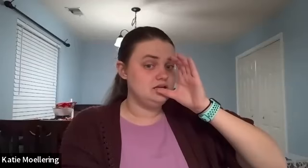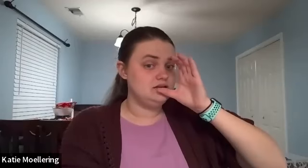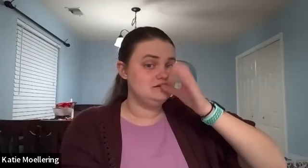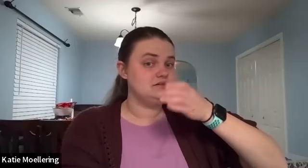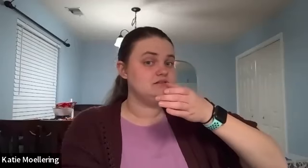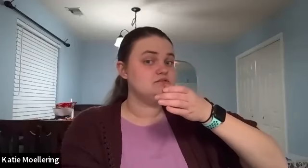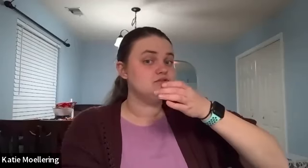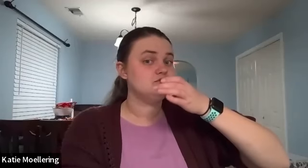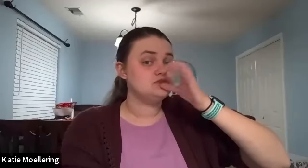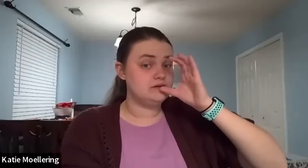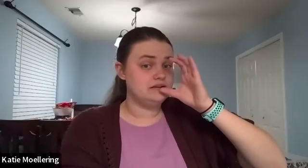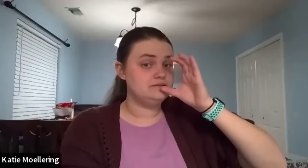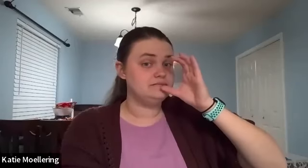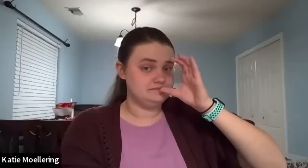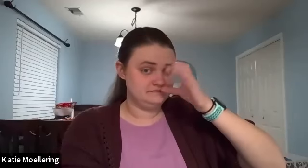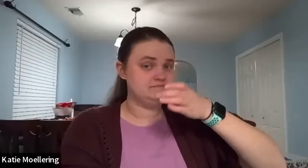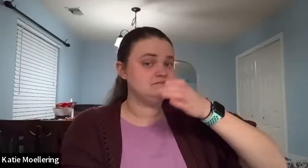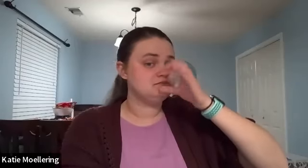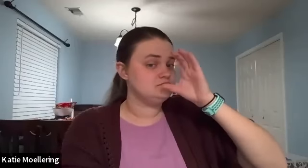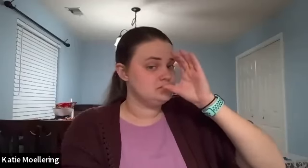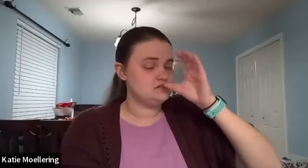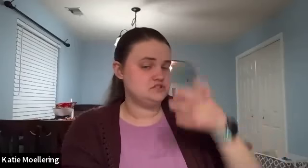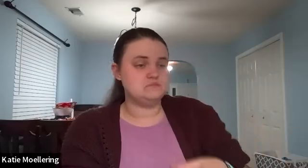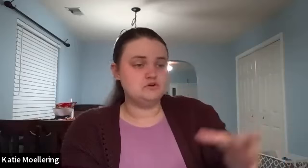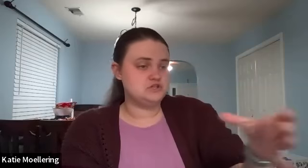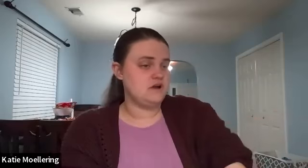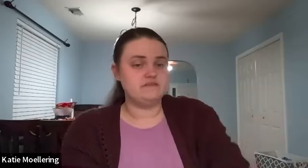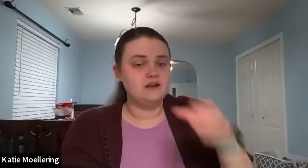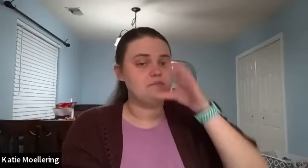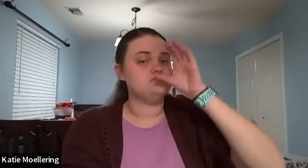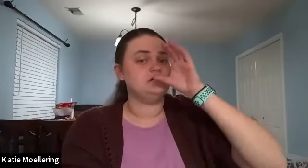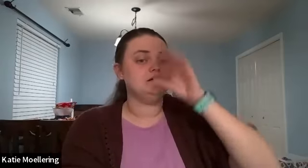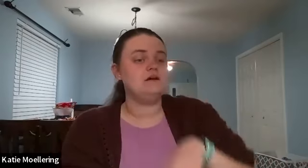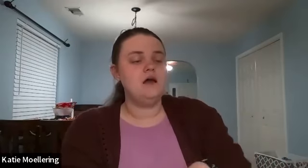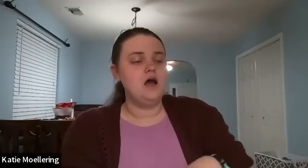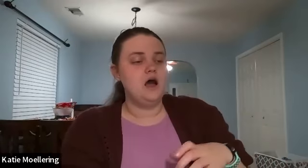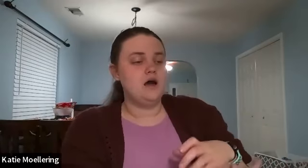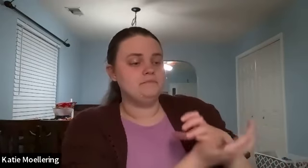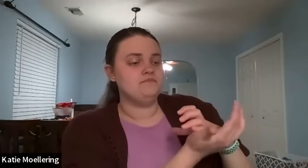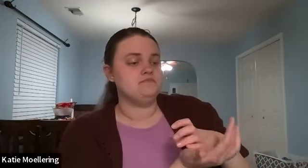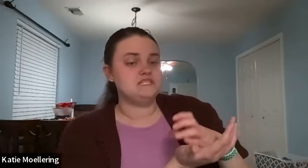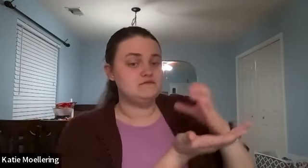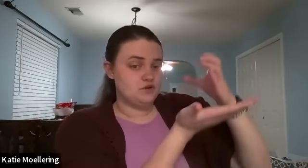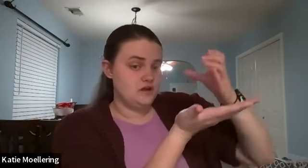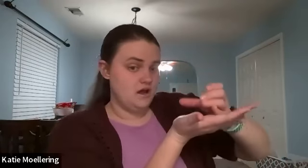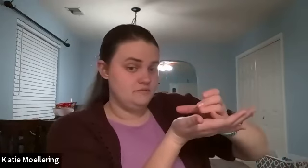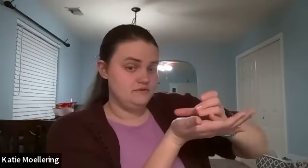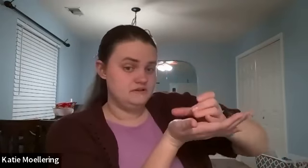drink, drink. So it's just the motion of having a cup and drinking. The sign for cup